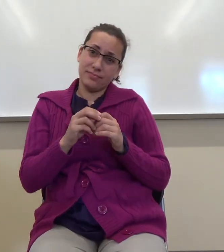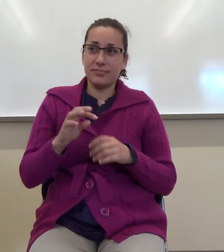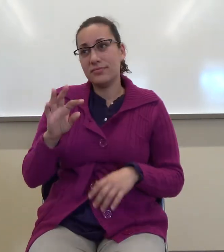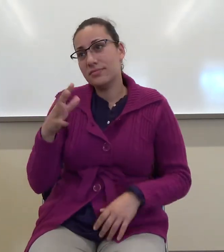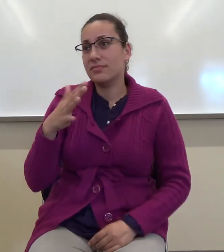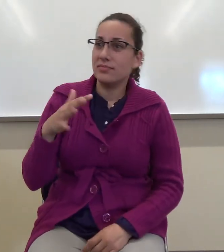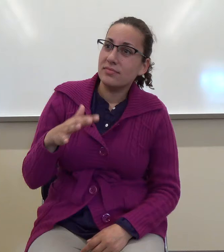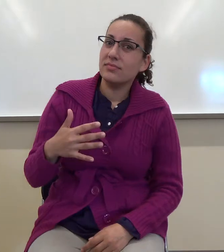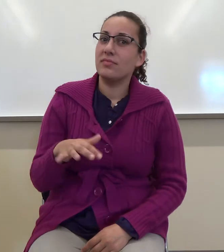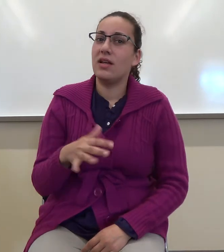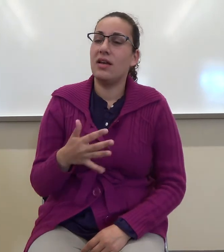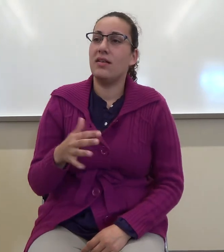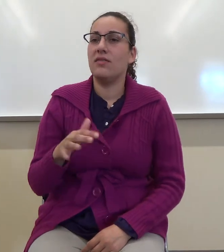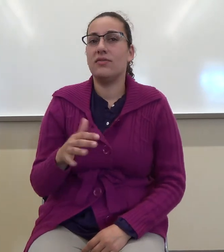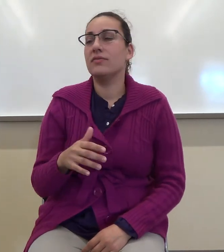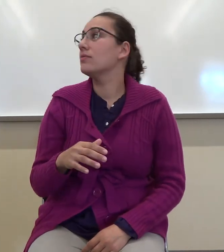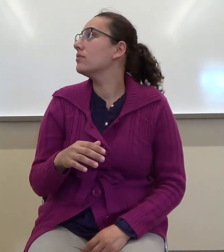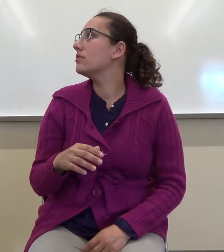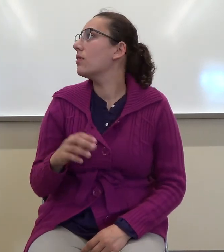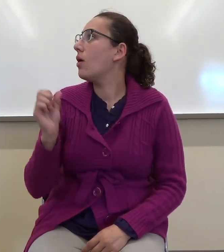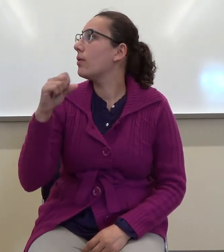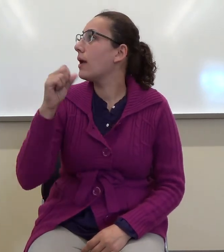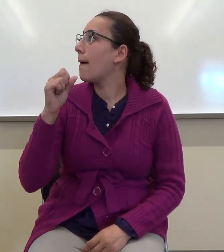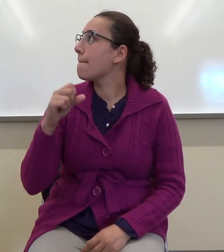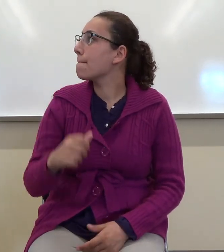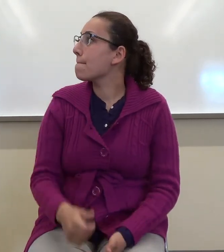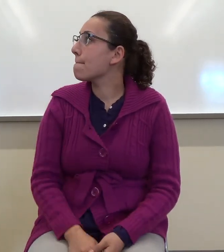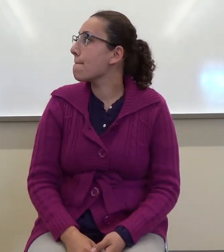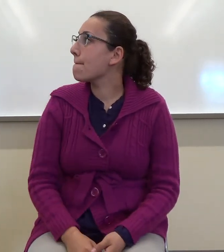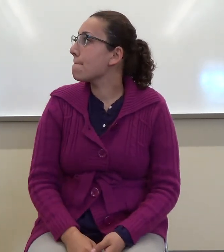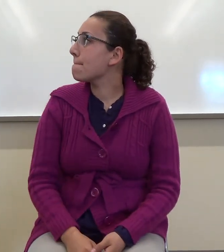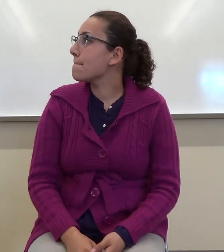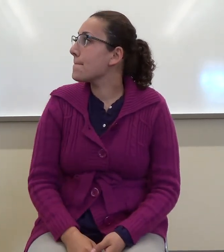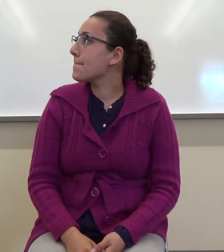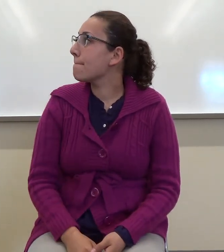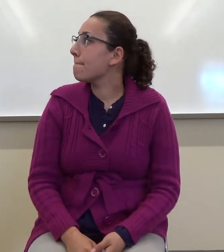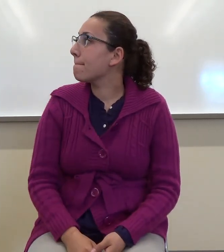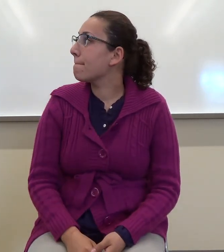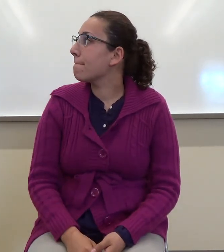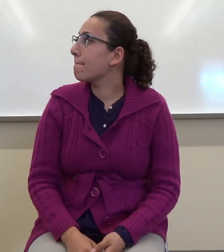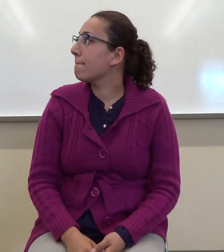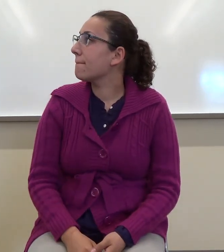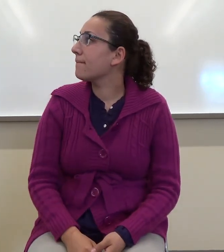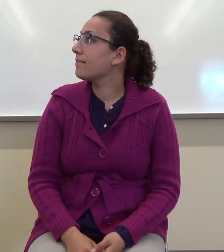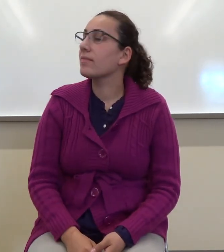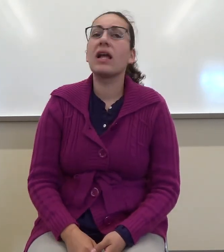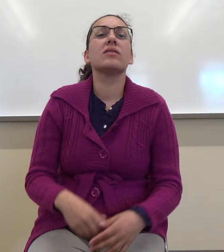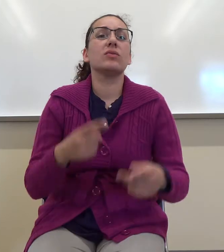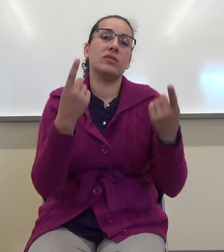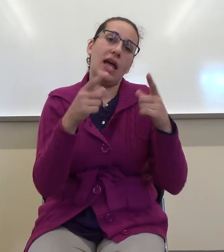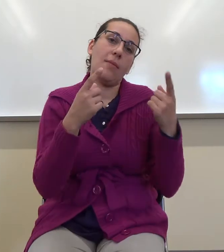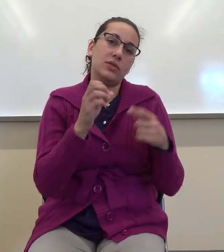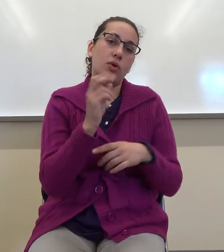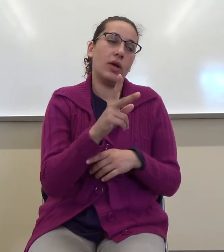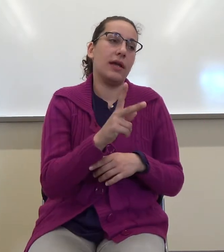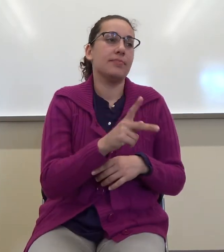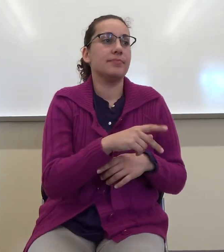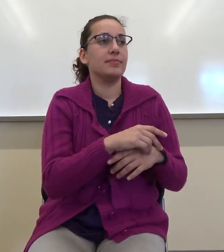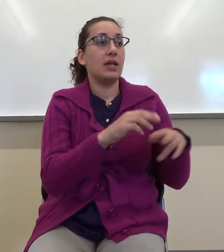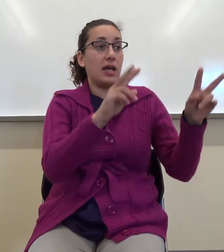a sense. Oh, yeah. Here's what happens. Here's what happens with this subject verb. What's happening is